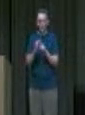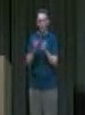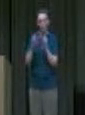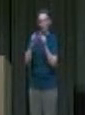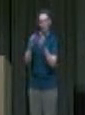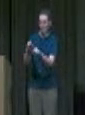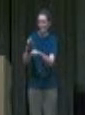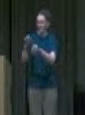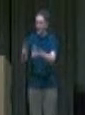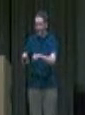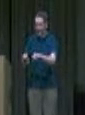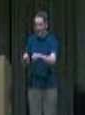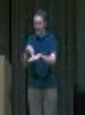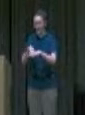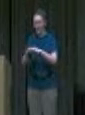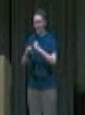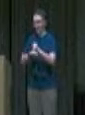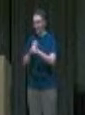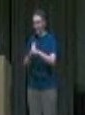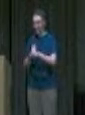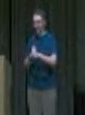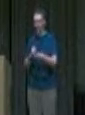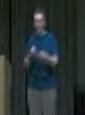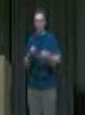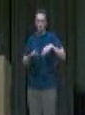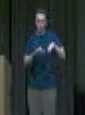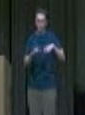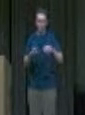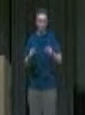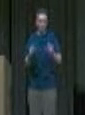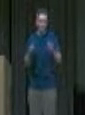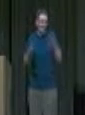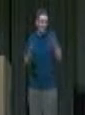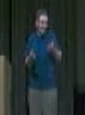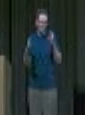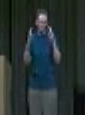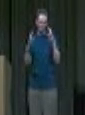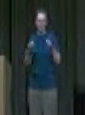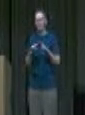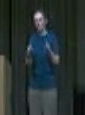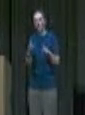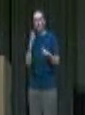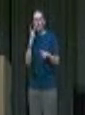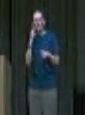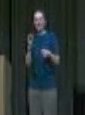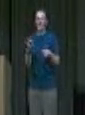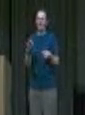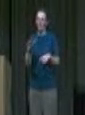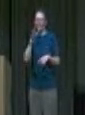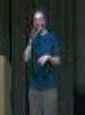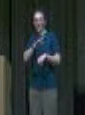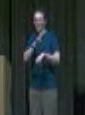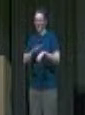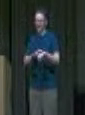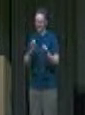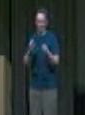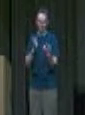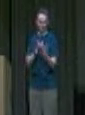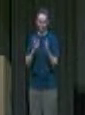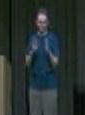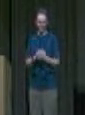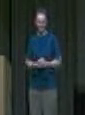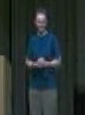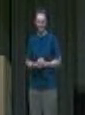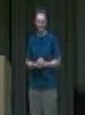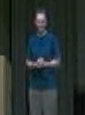year and get done faster, which would be ideal. But we'll see if Mother Nature cooperates with us. So this